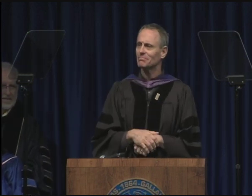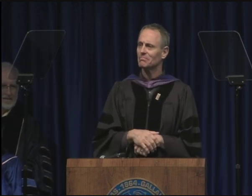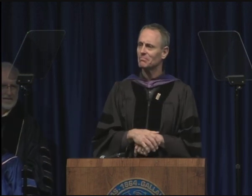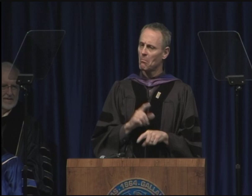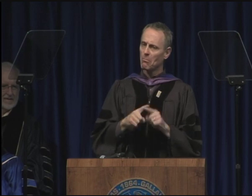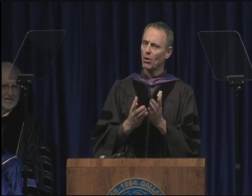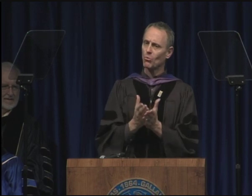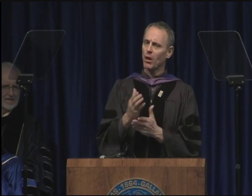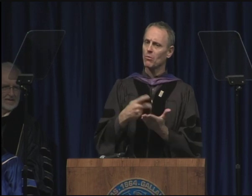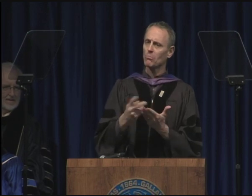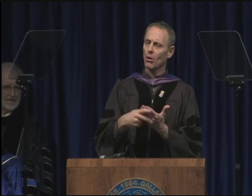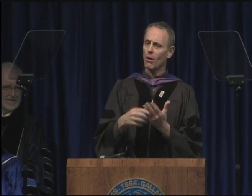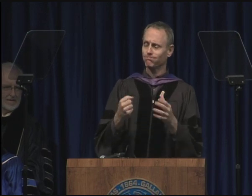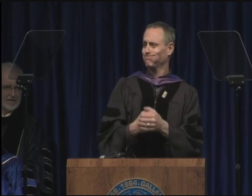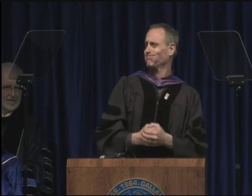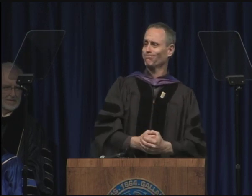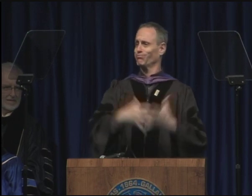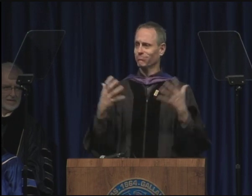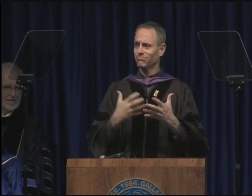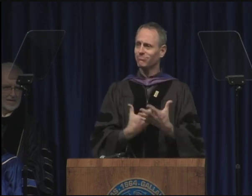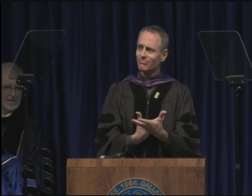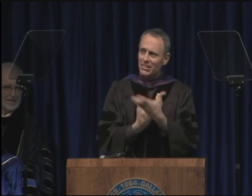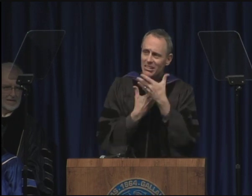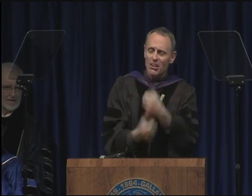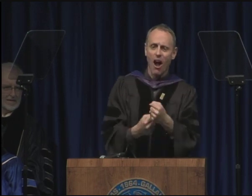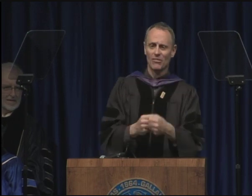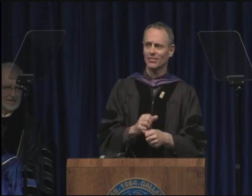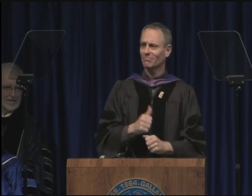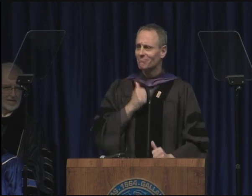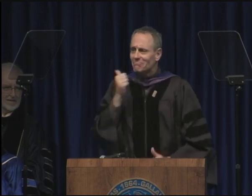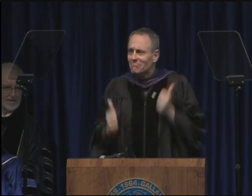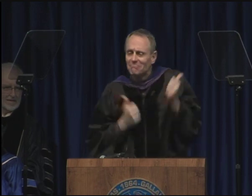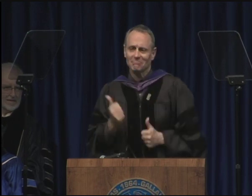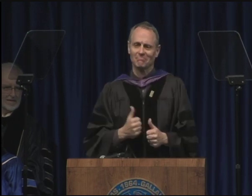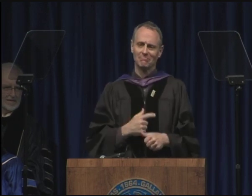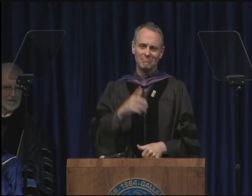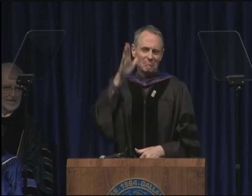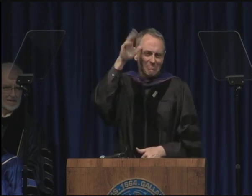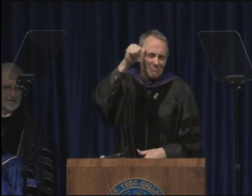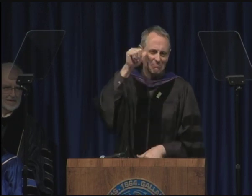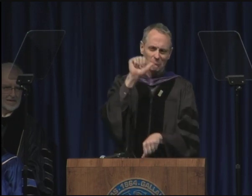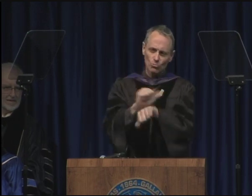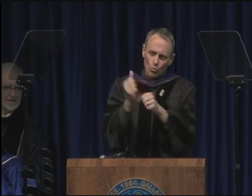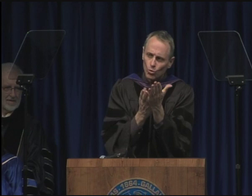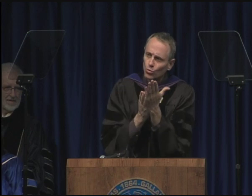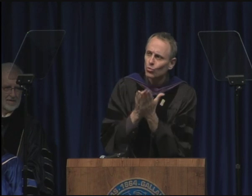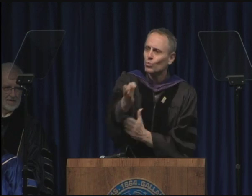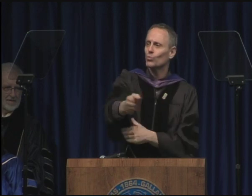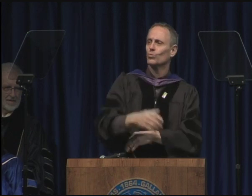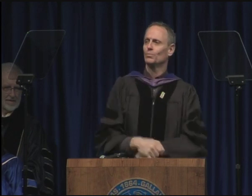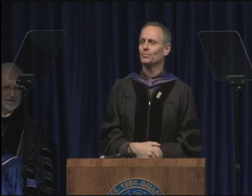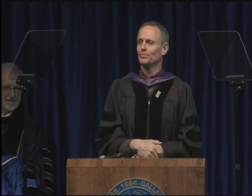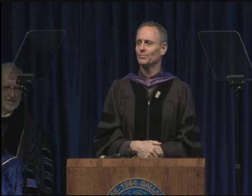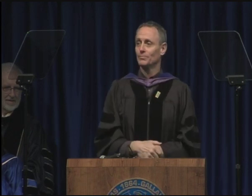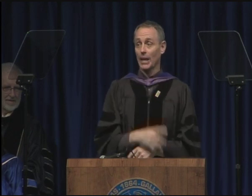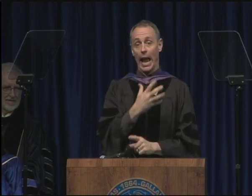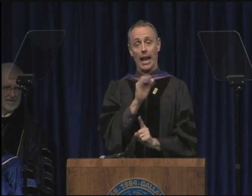and slightly cold feet. Throughout the program, he immediately exploded with confidence, spunk, and